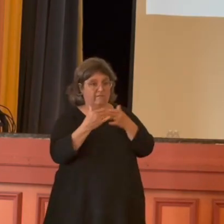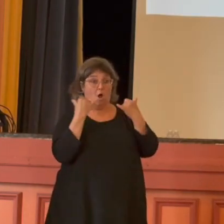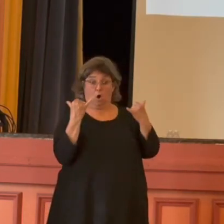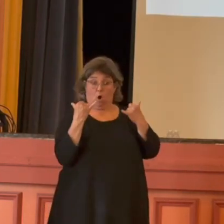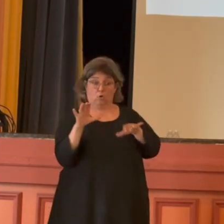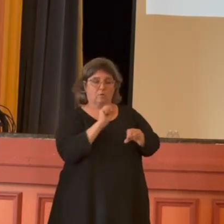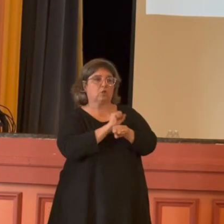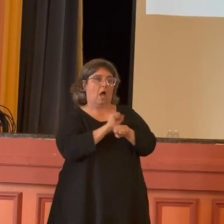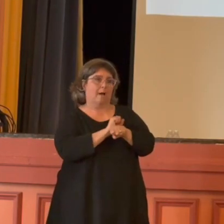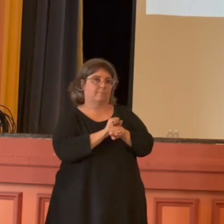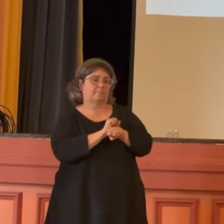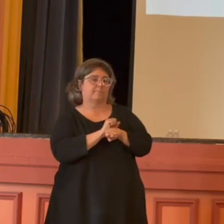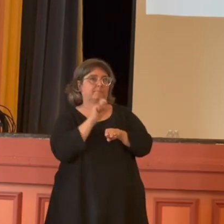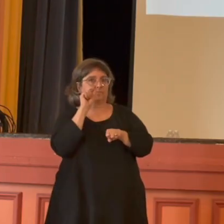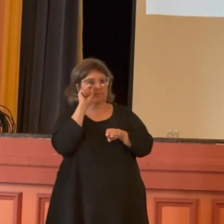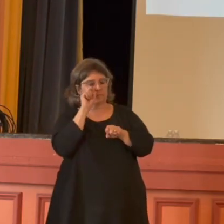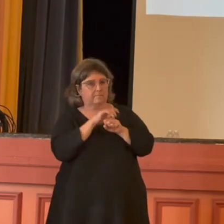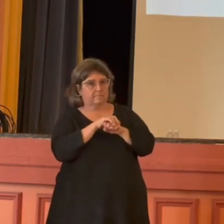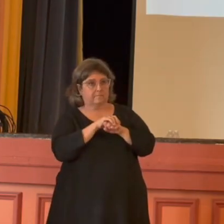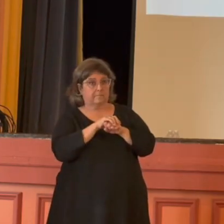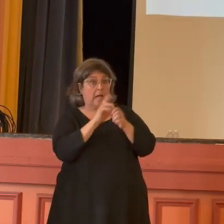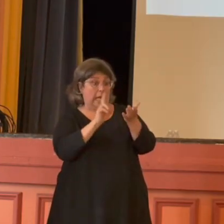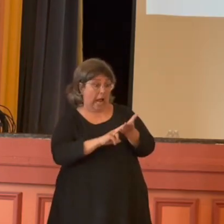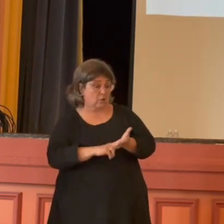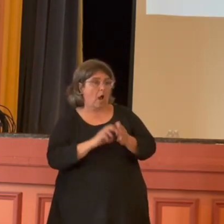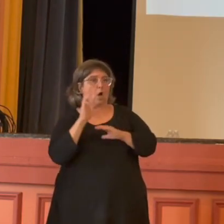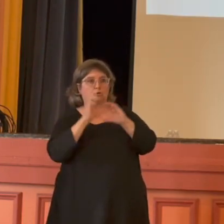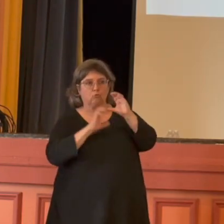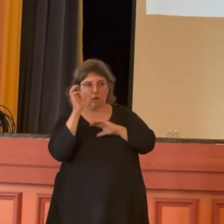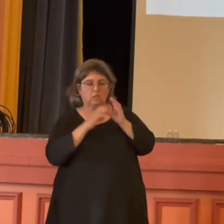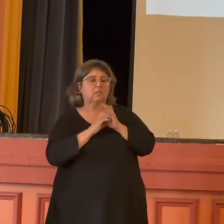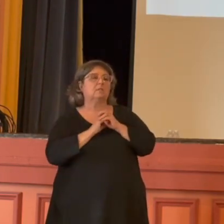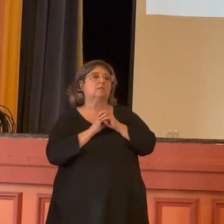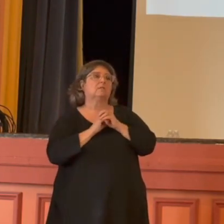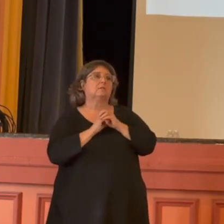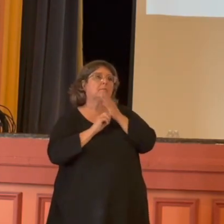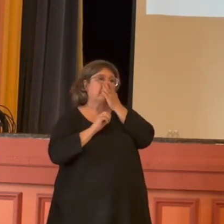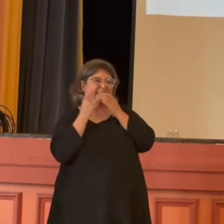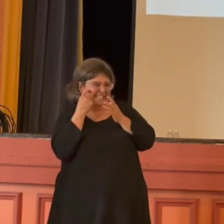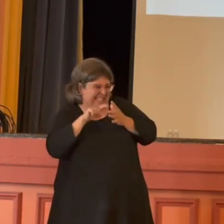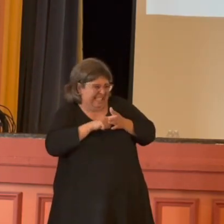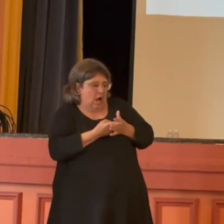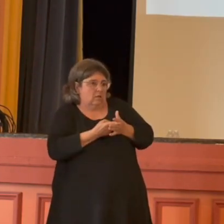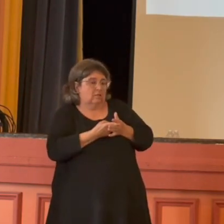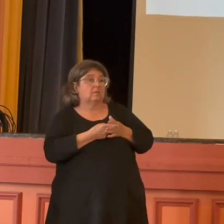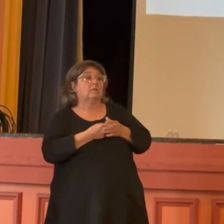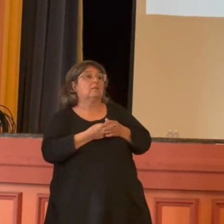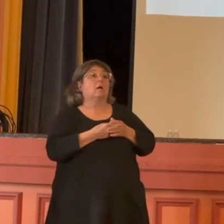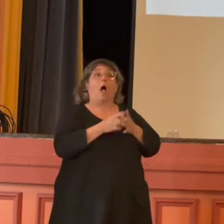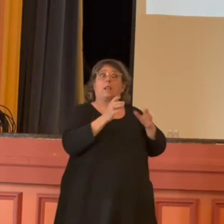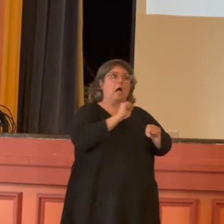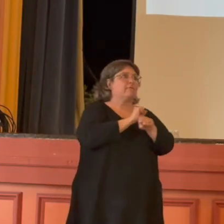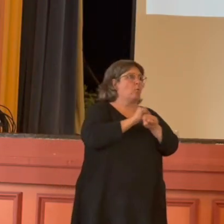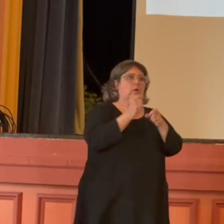currently doing jobs, and those contractors and construction workers that are just launching. There's a lot of work